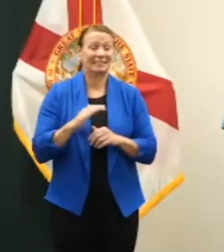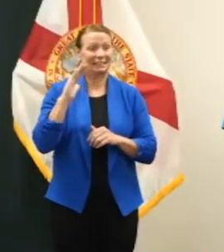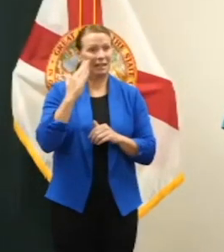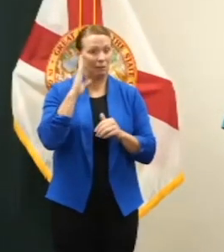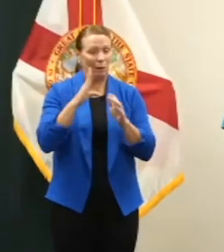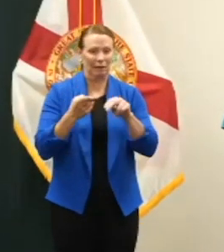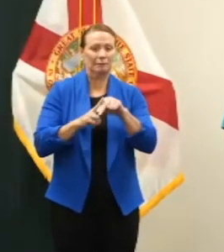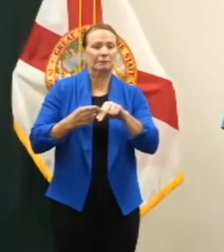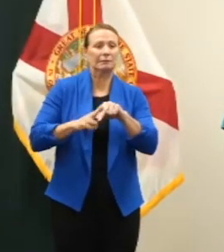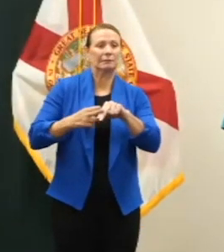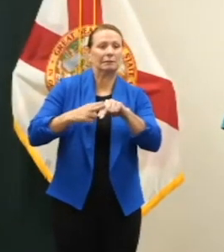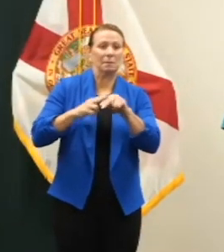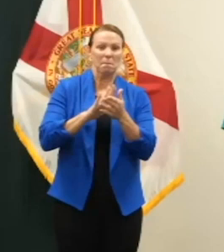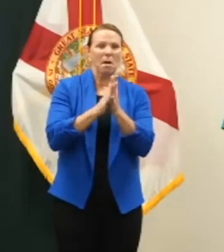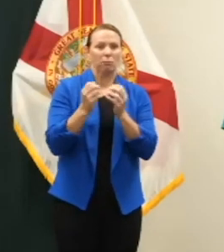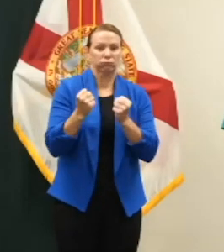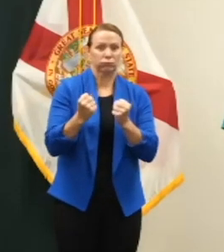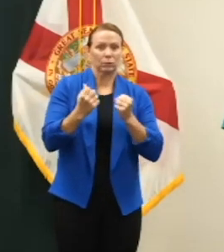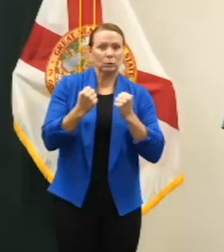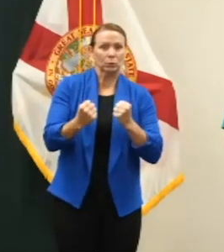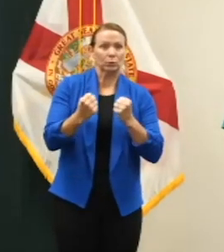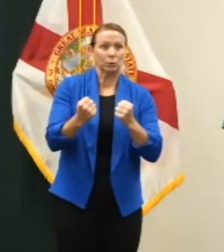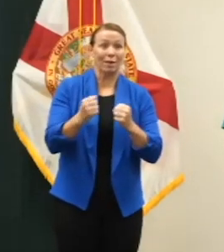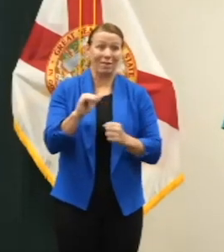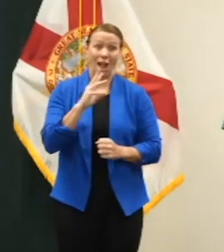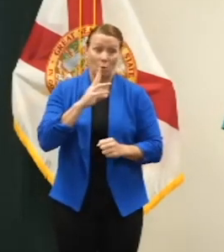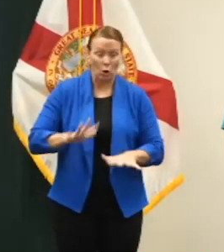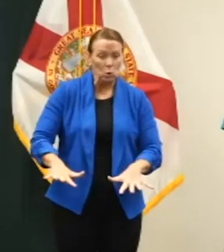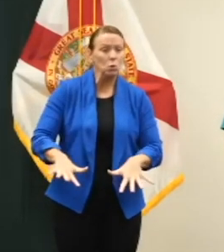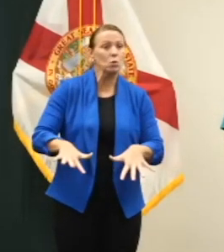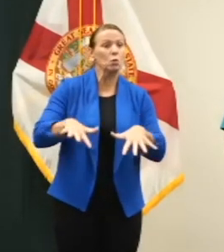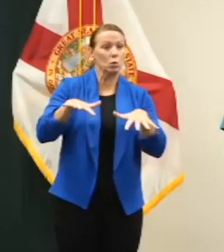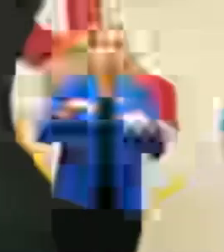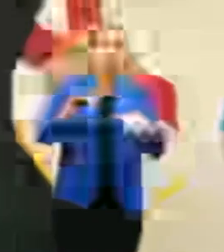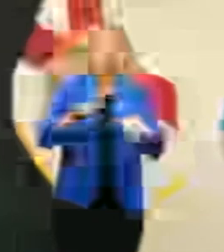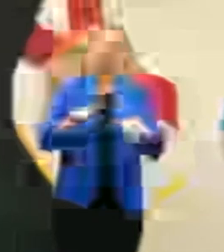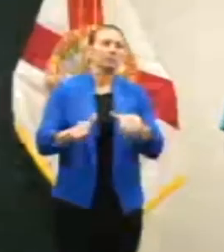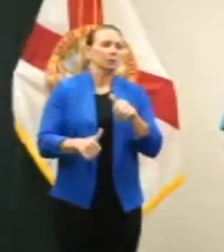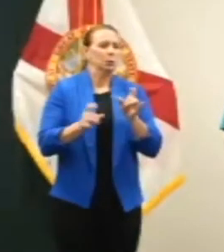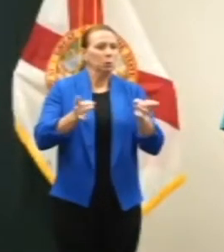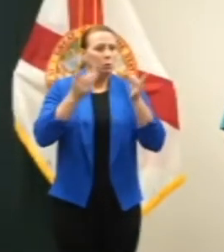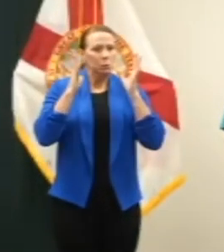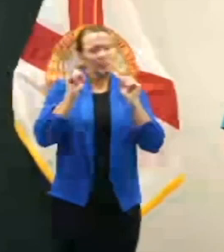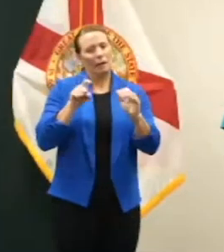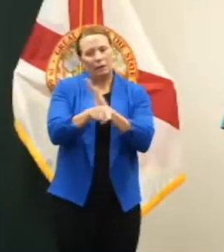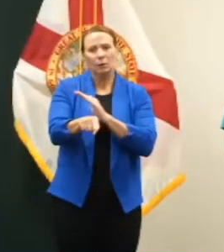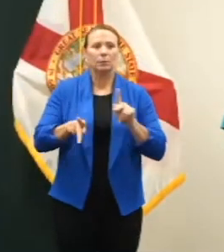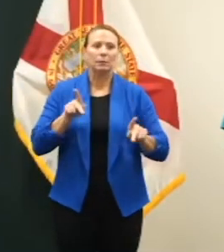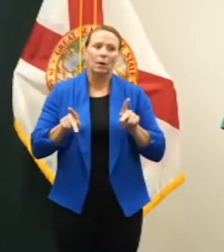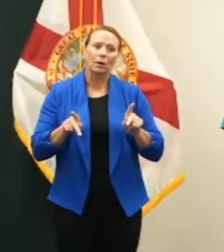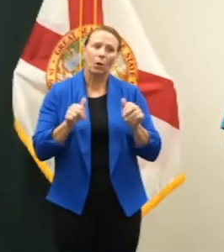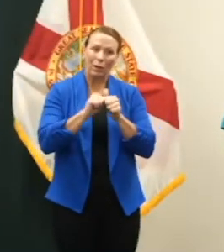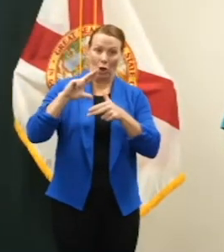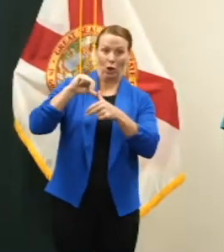Gulf, but it's the surge in the water that is really the most deadly when it comes to these hurricanes. If you are